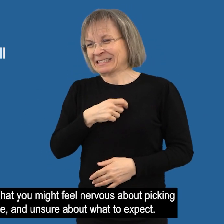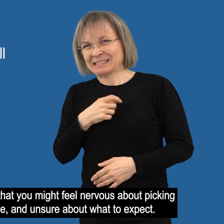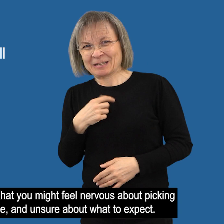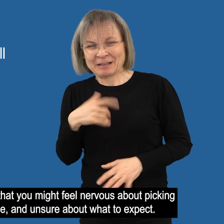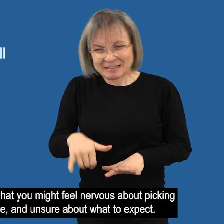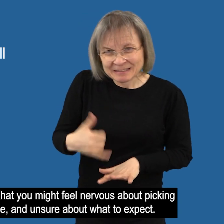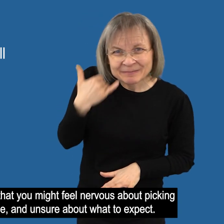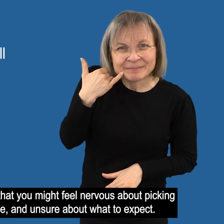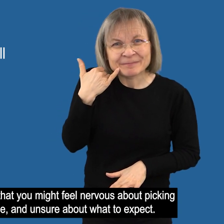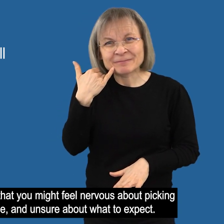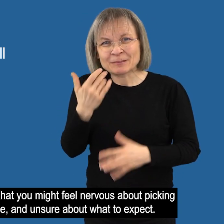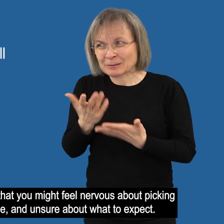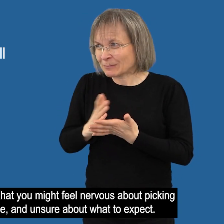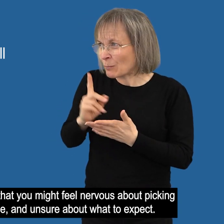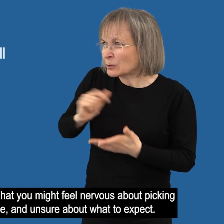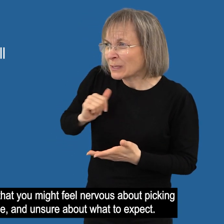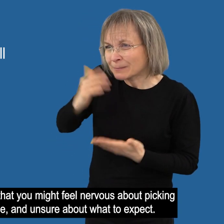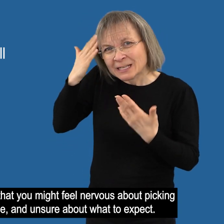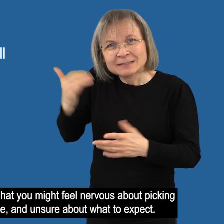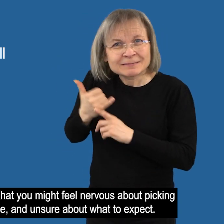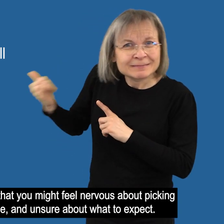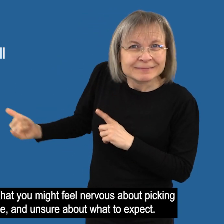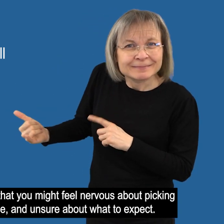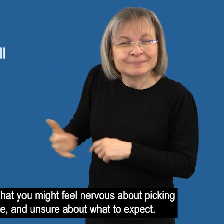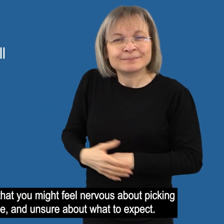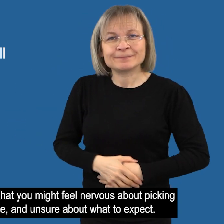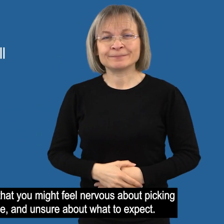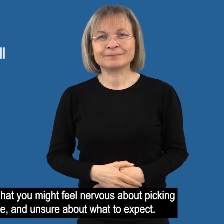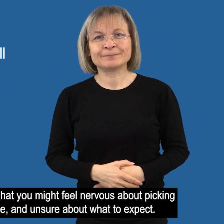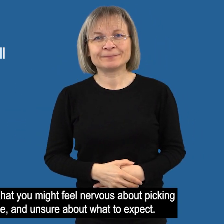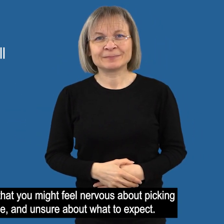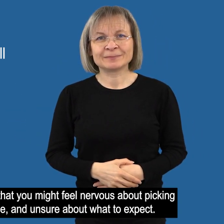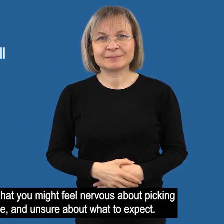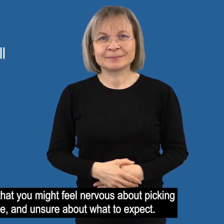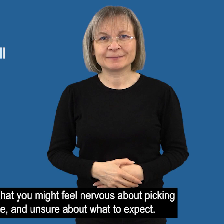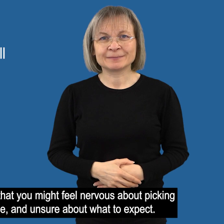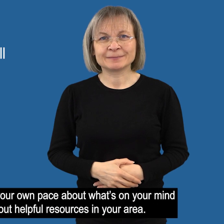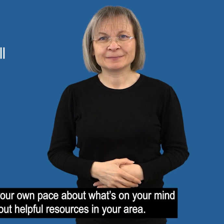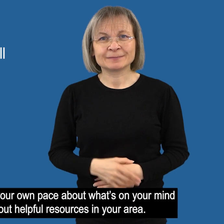We understand that you might feel nervous about picking up the phone, and unsure about what to expect.